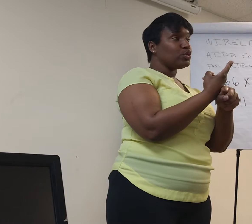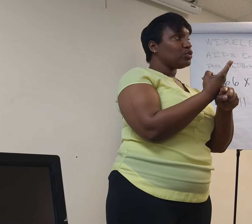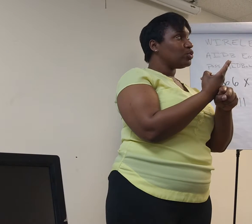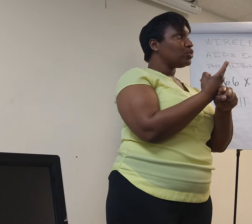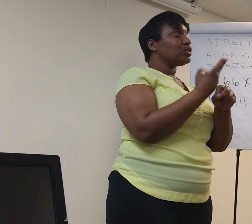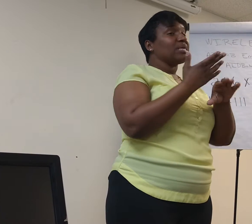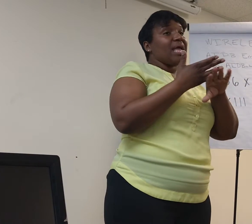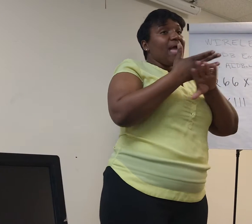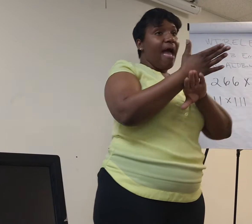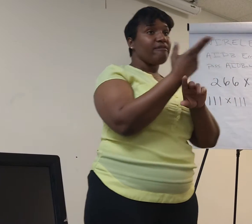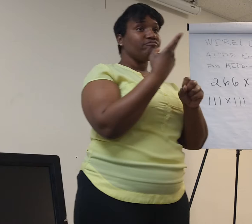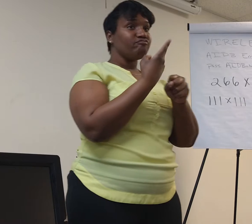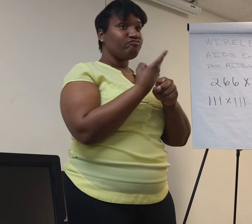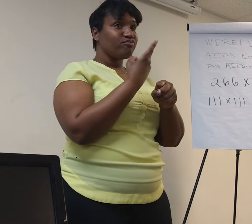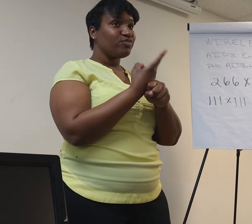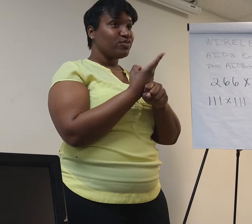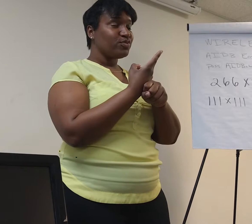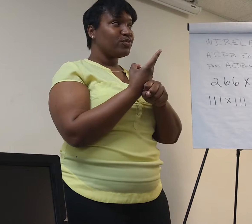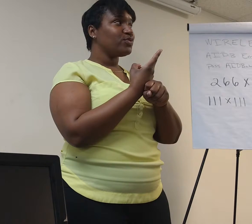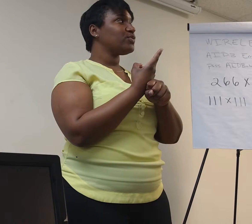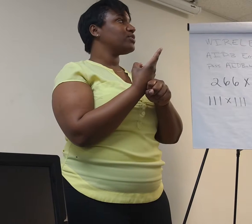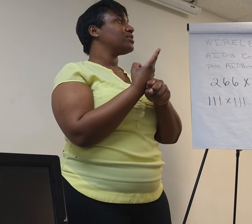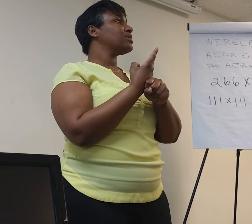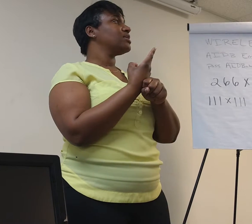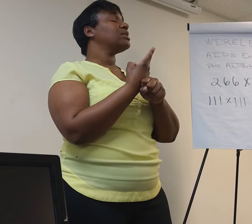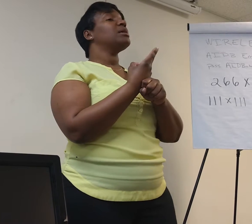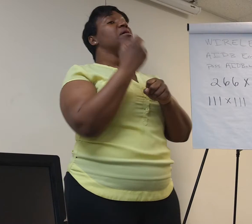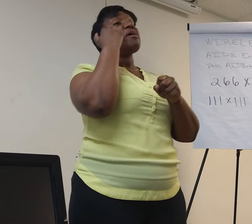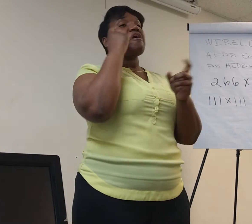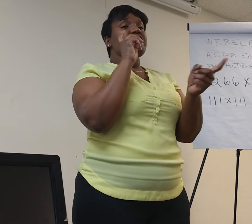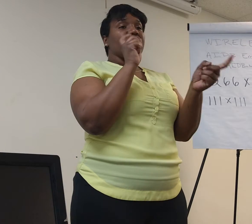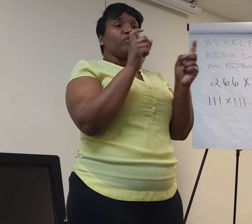After it's used? If you're changing food items?